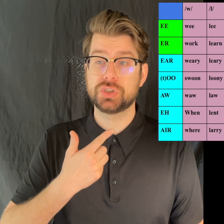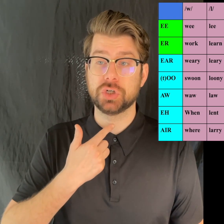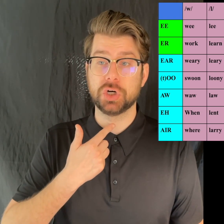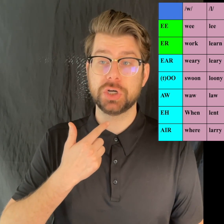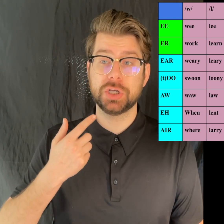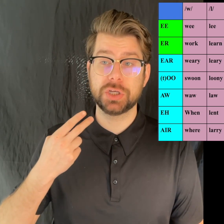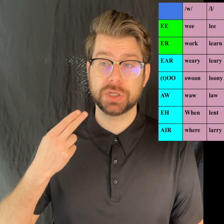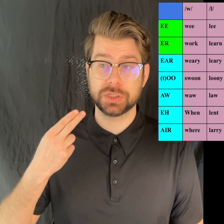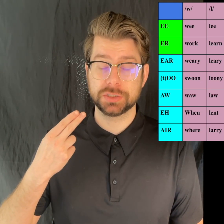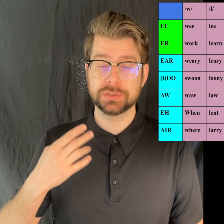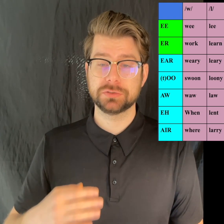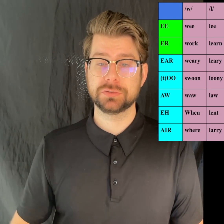shook,